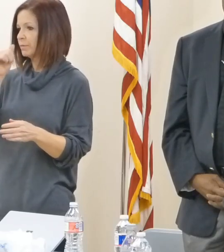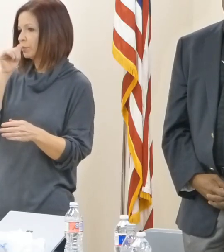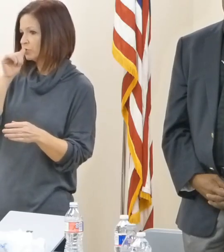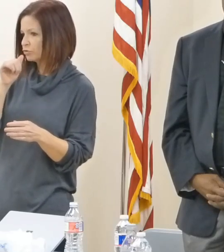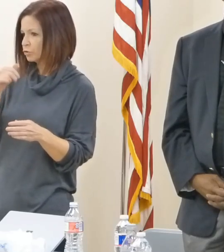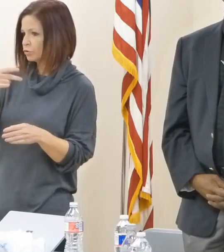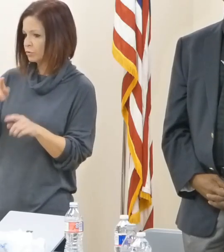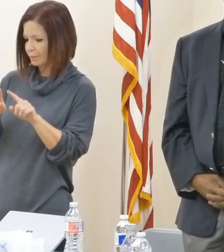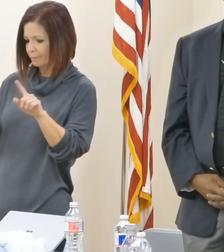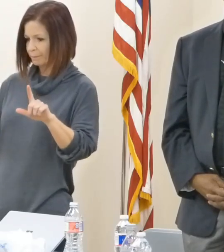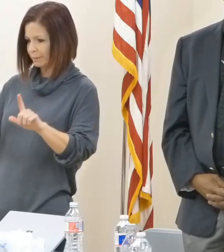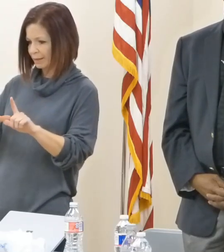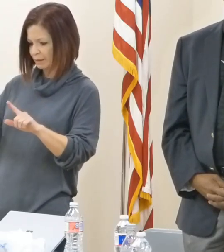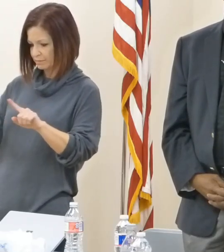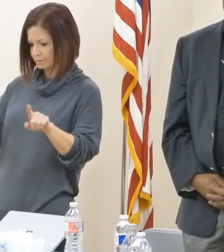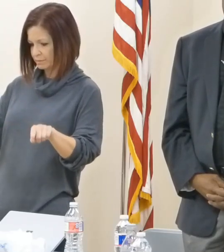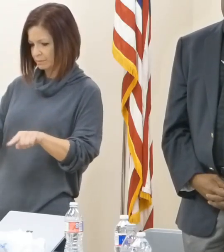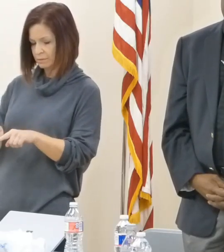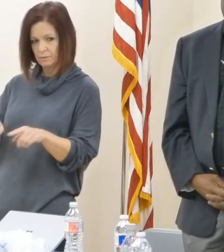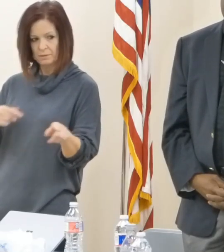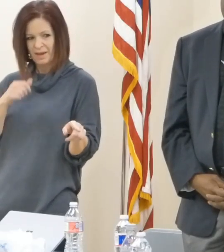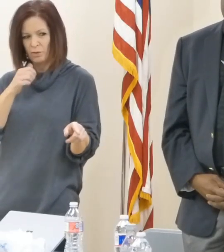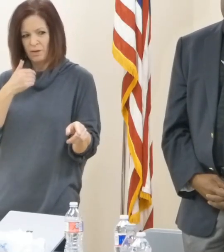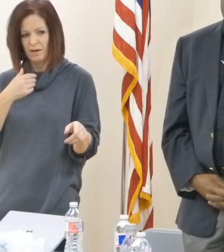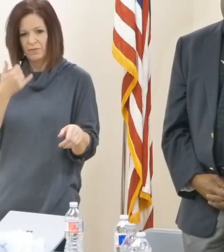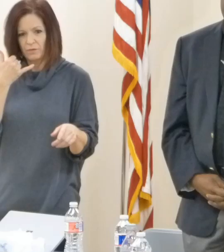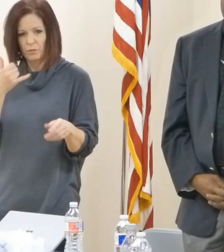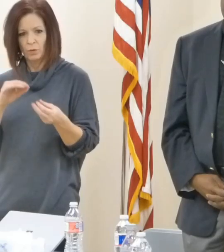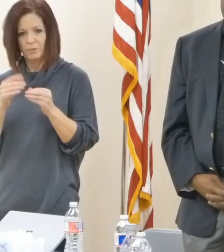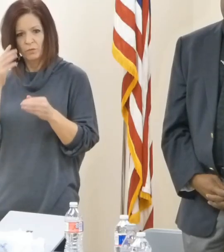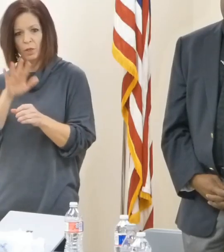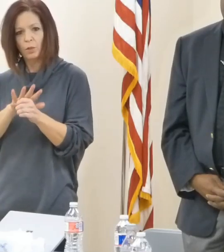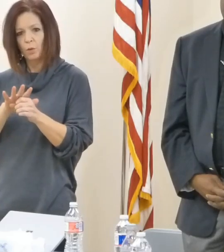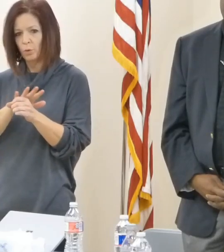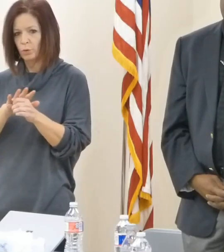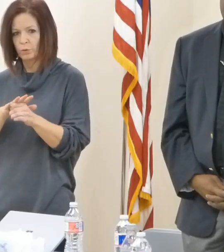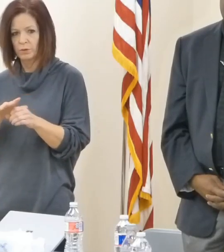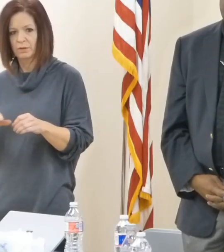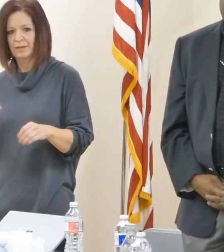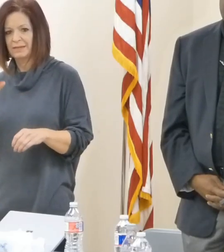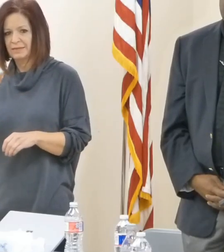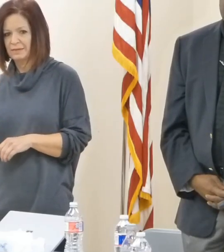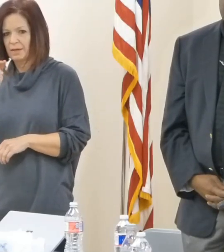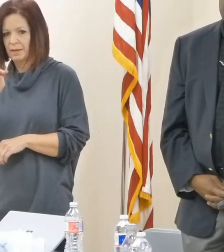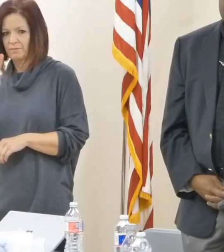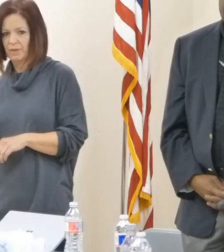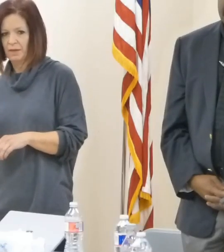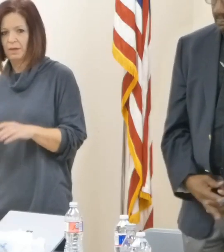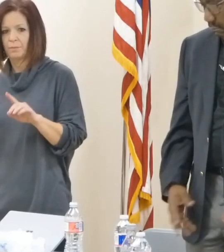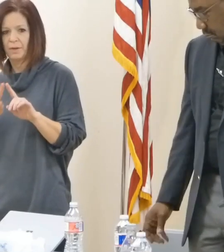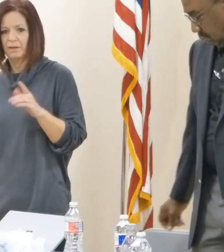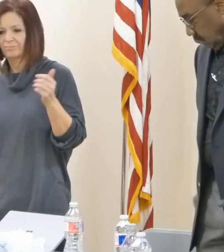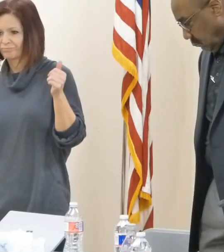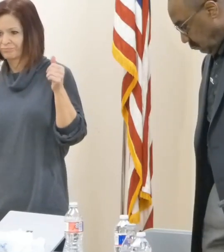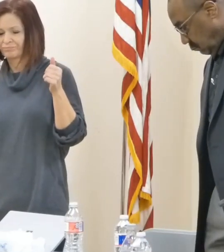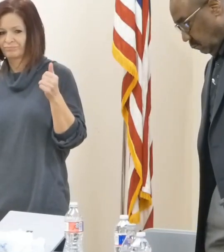that you have for the place if you want to get your place changed over? Because like, you have parking in one of their. I don't have the phone number for the local license office bureau, which is where you want to go, but it's up on,